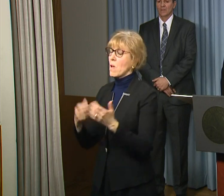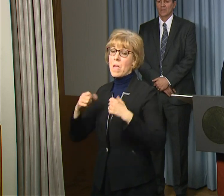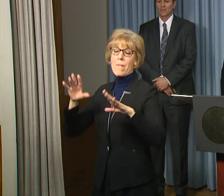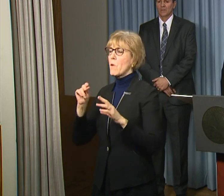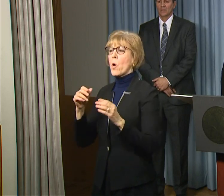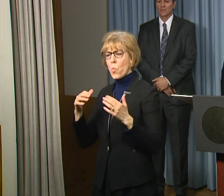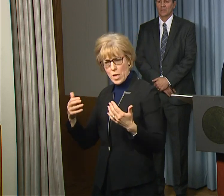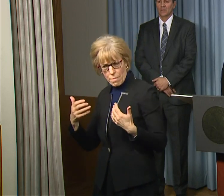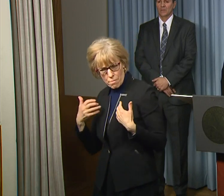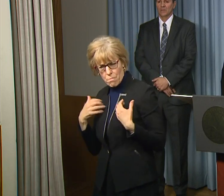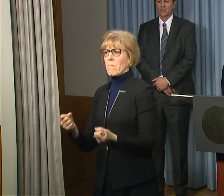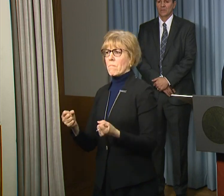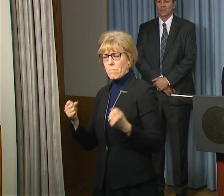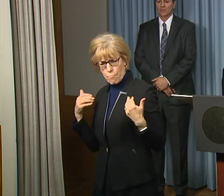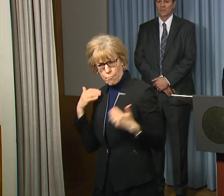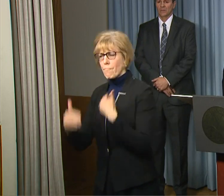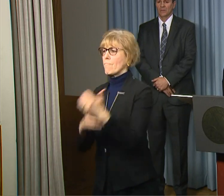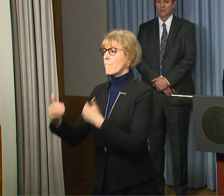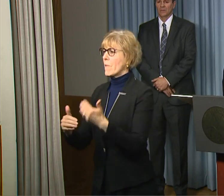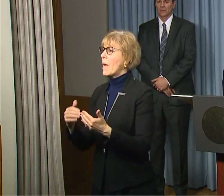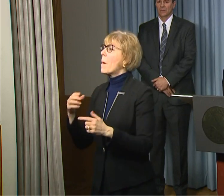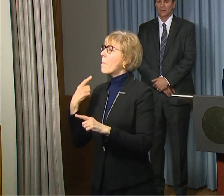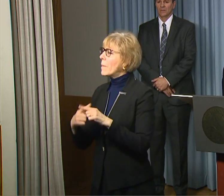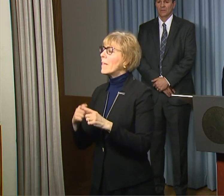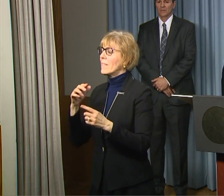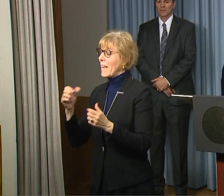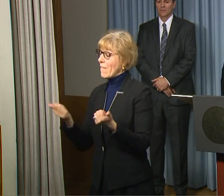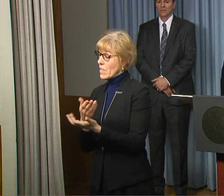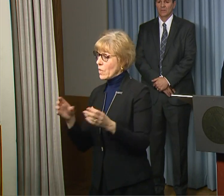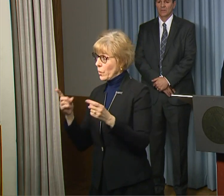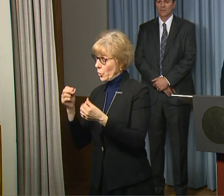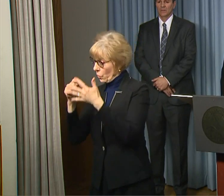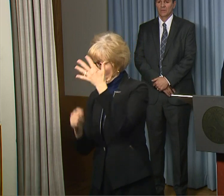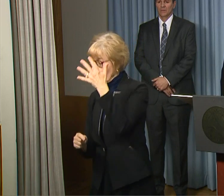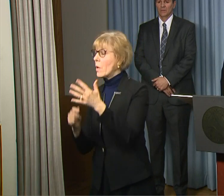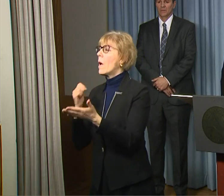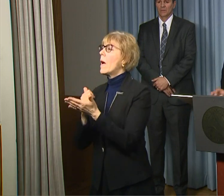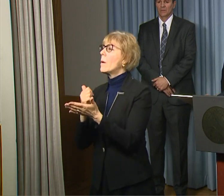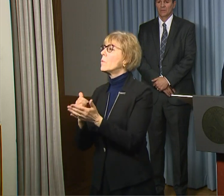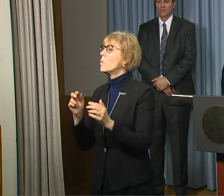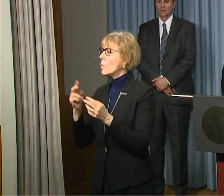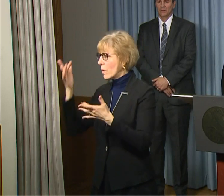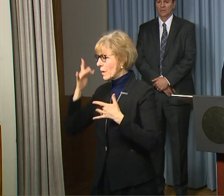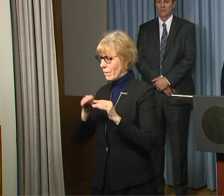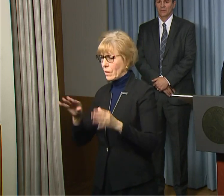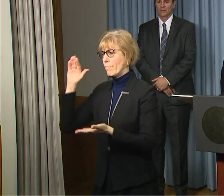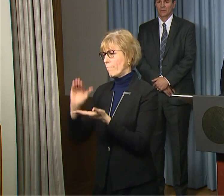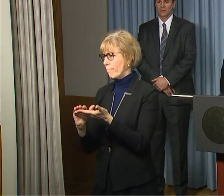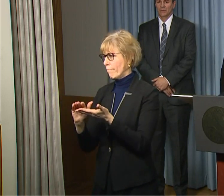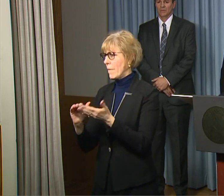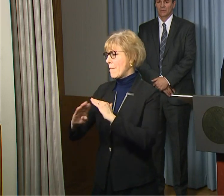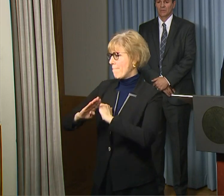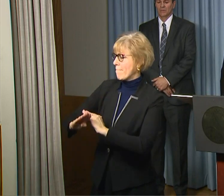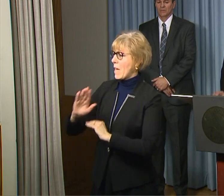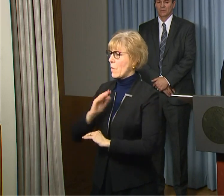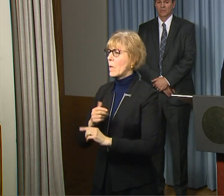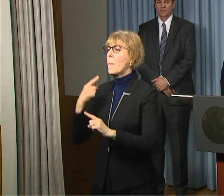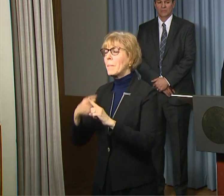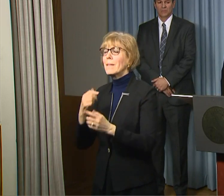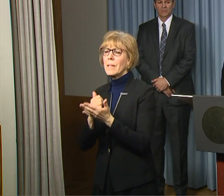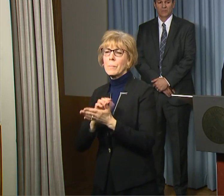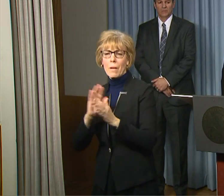mitigate our chances of catching the virus and supporting our family and neighbors with what they need to get through this